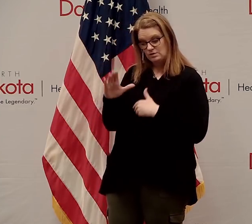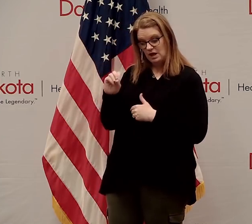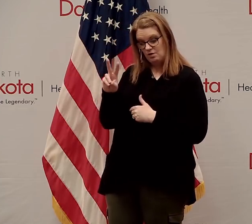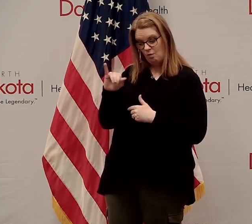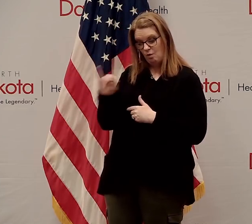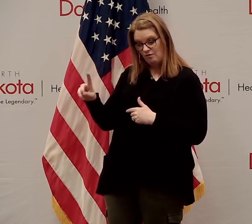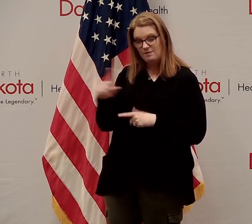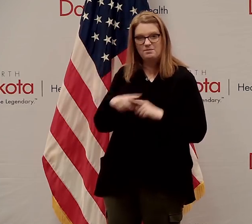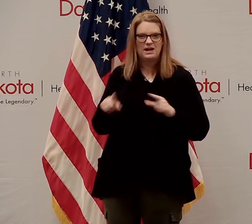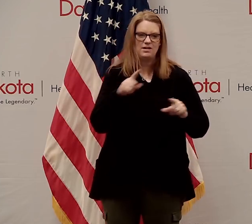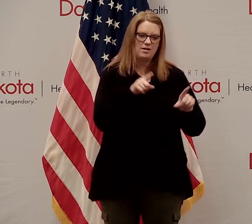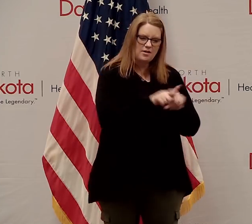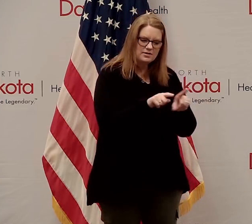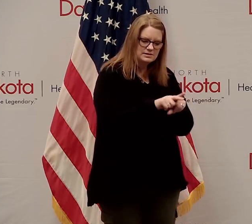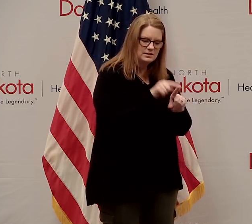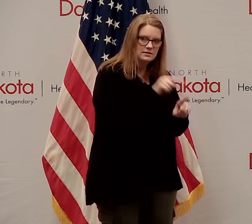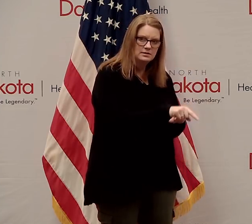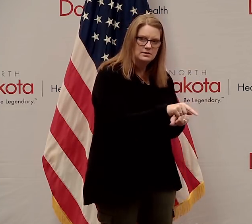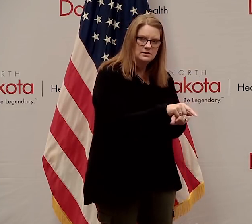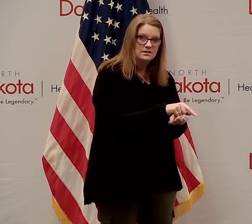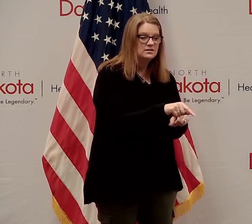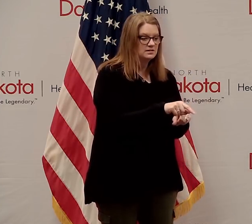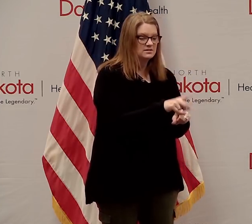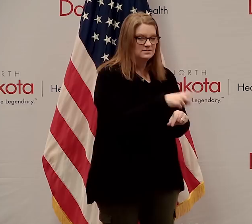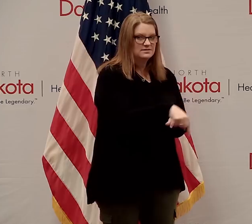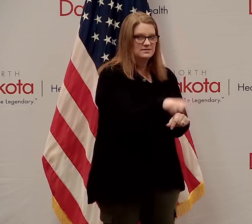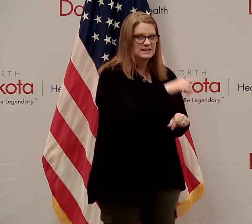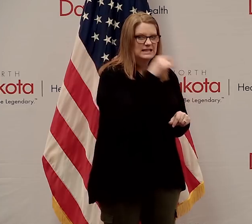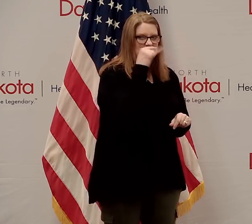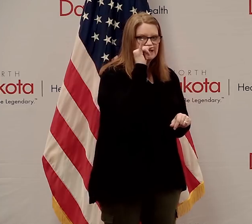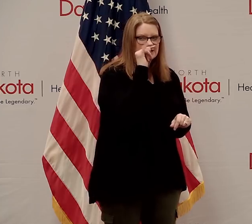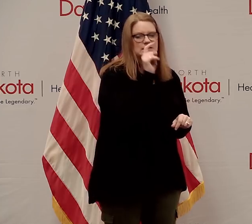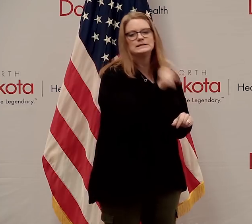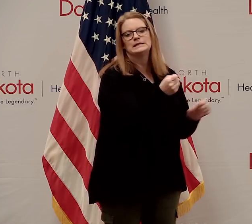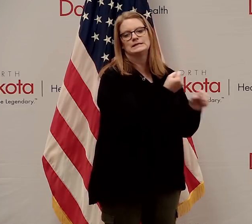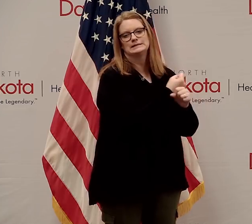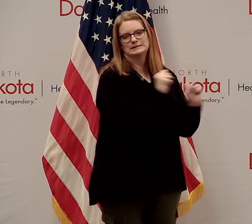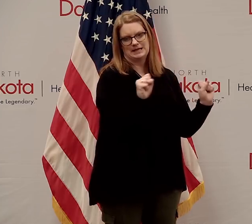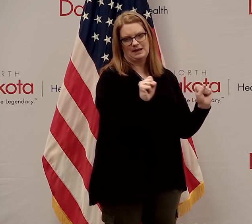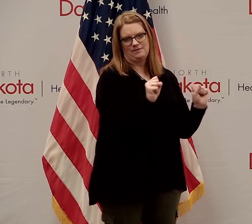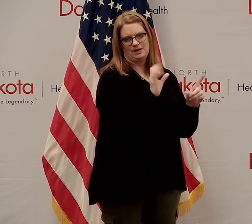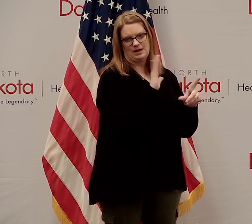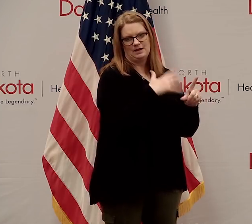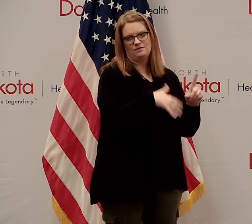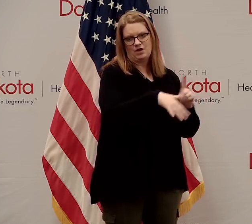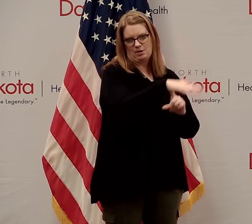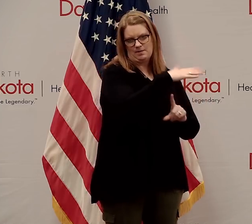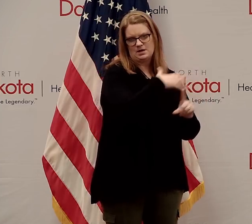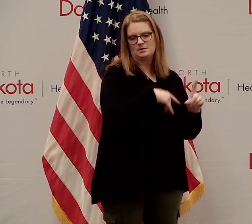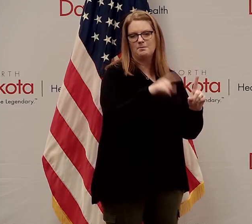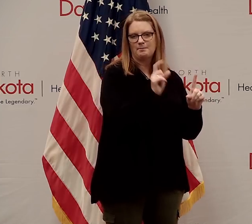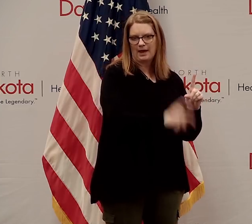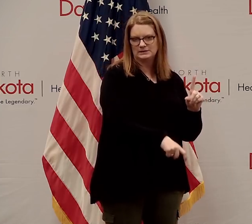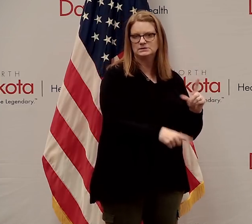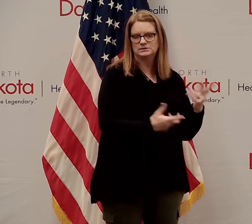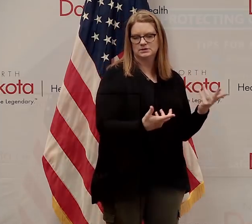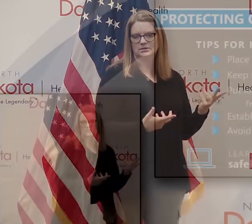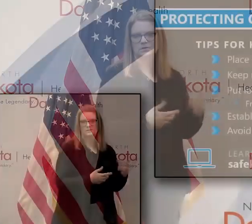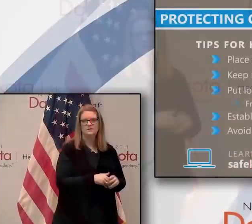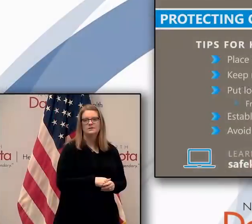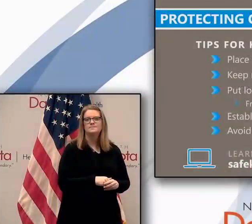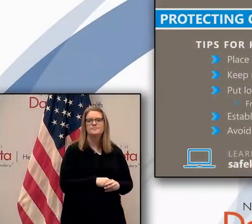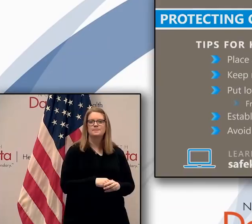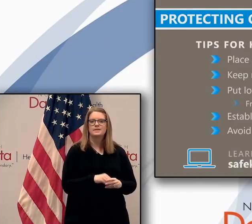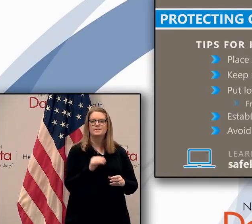sure to continue to make sure providing safe environments for folks and for the little people in our lives. Historically,